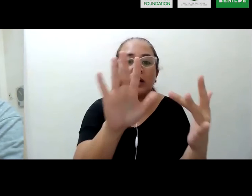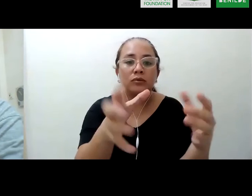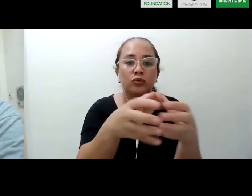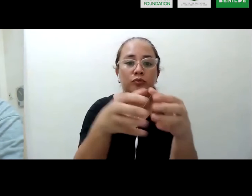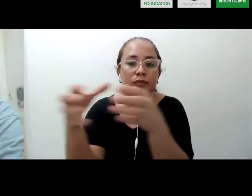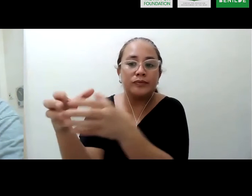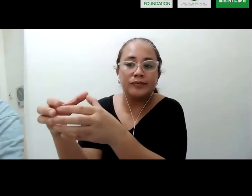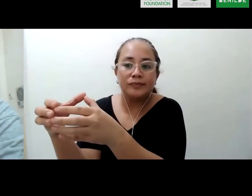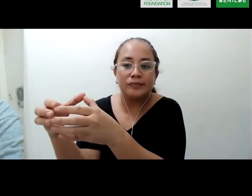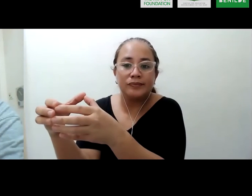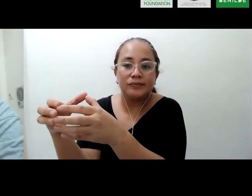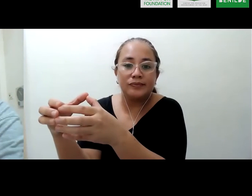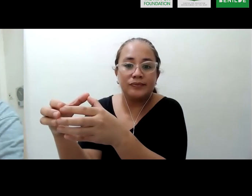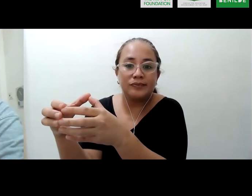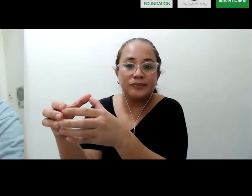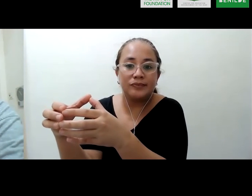raising his hand.